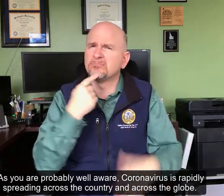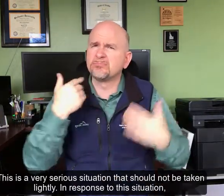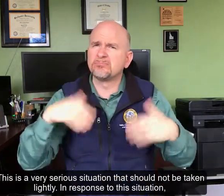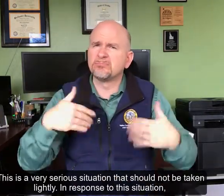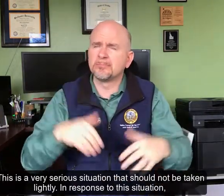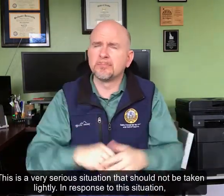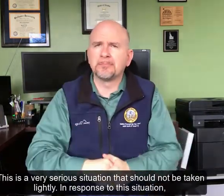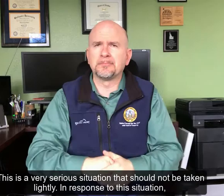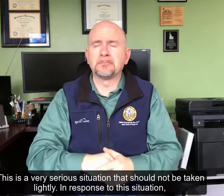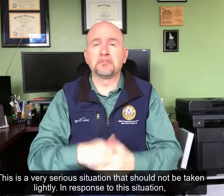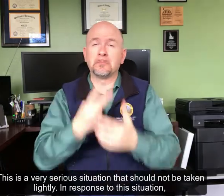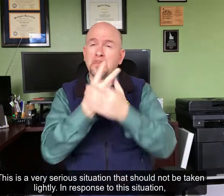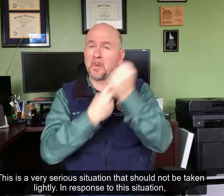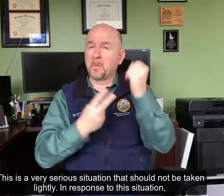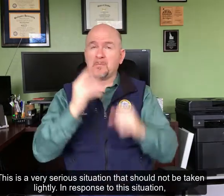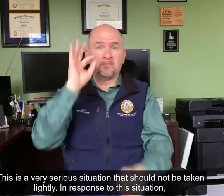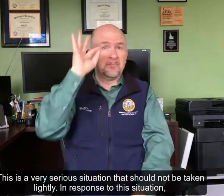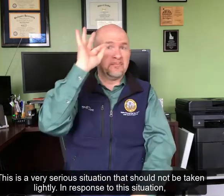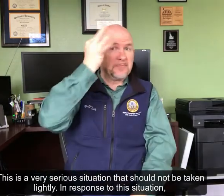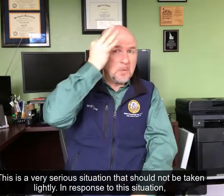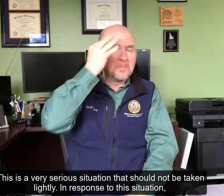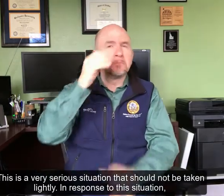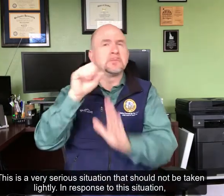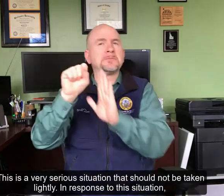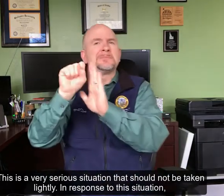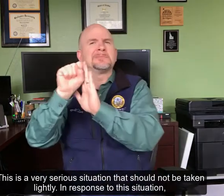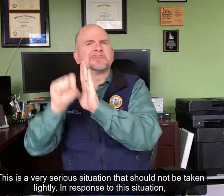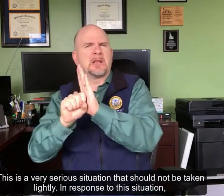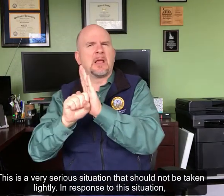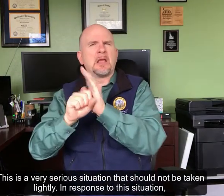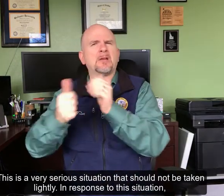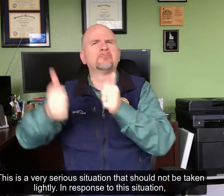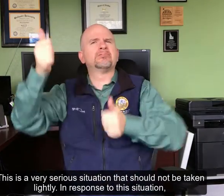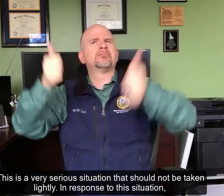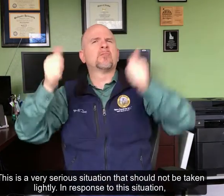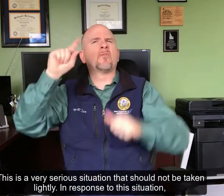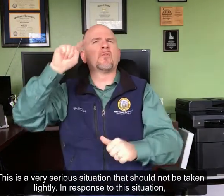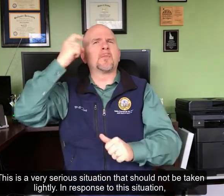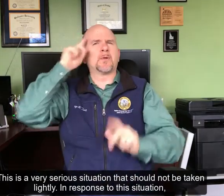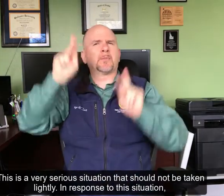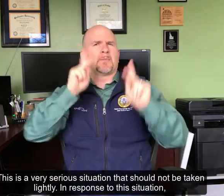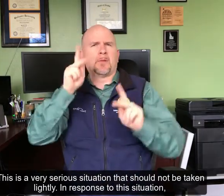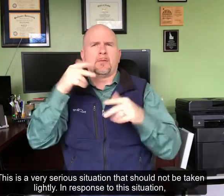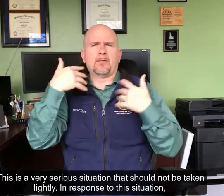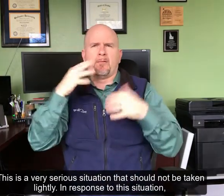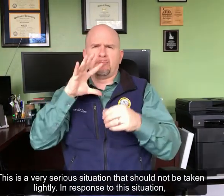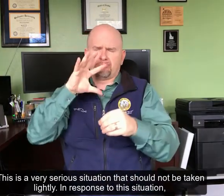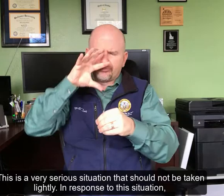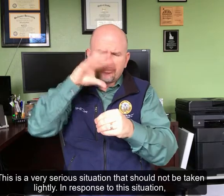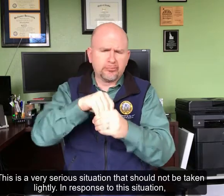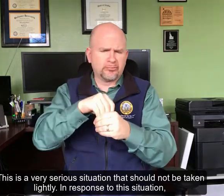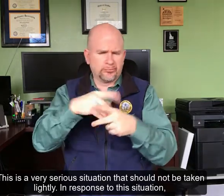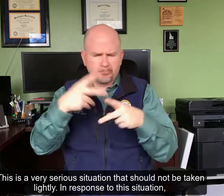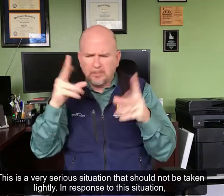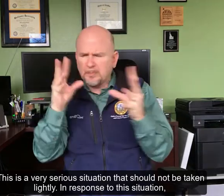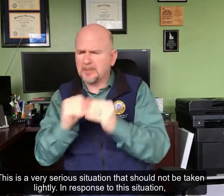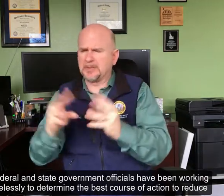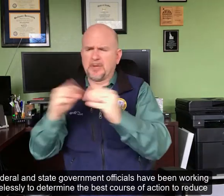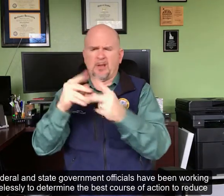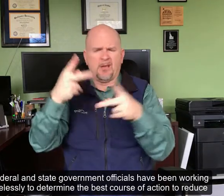This is a very serious situation that should not be taken lightly. In response to this situation, federal and